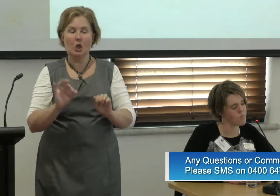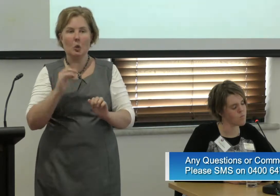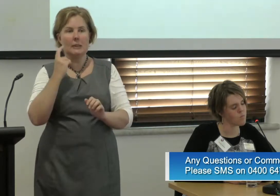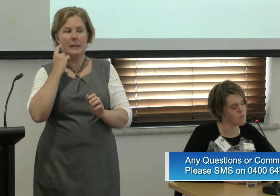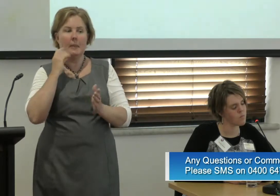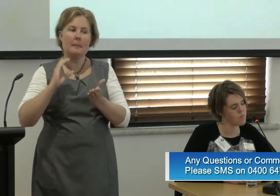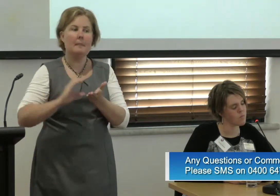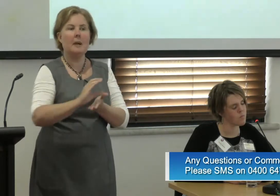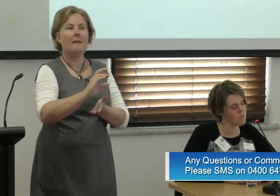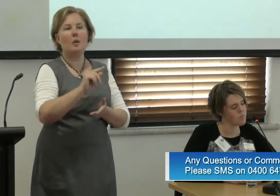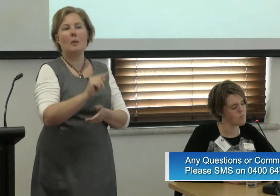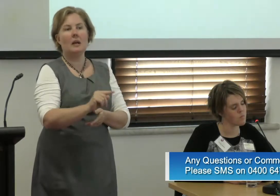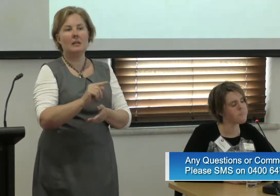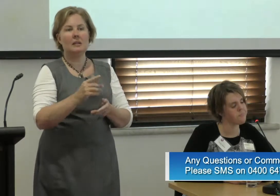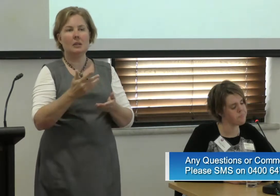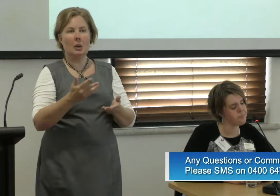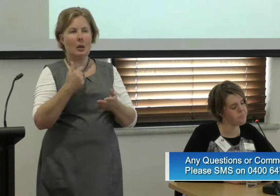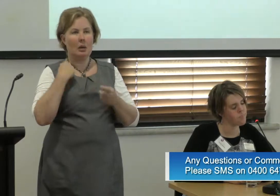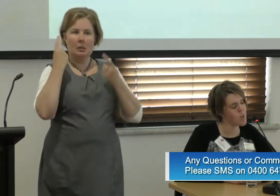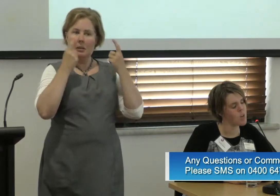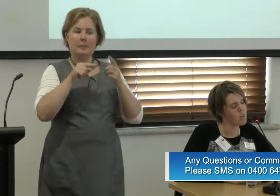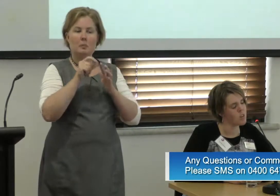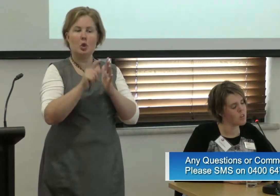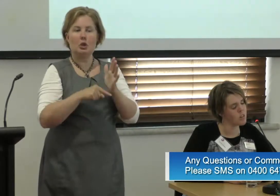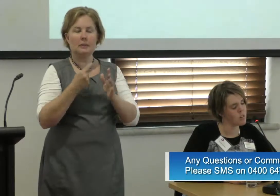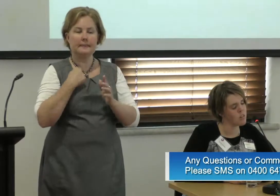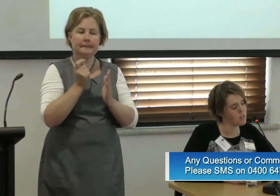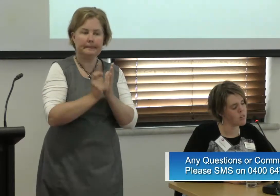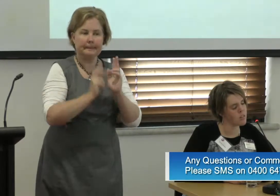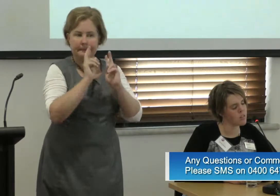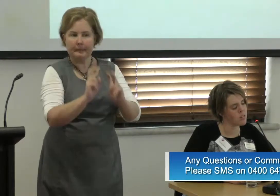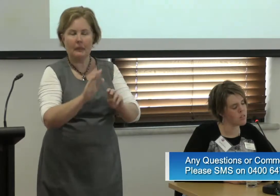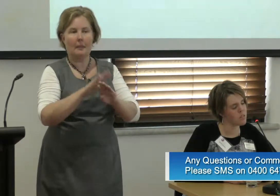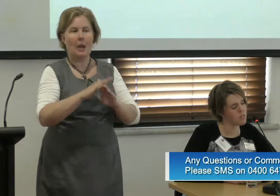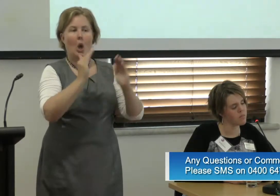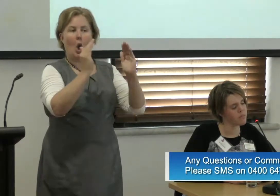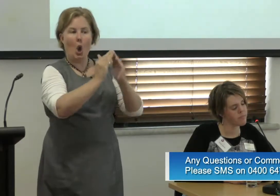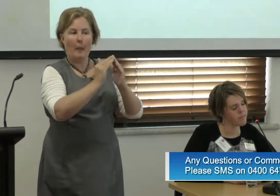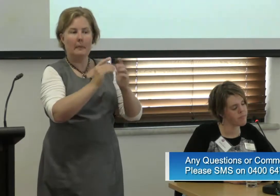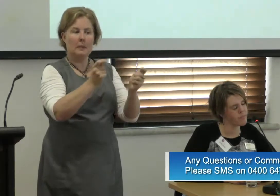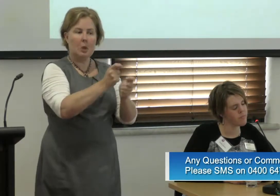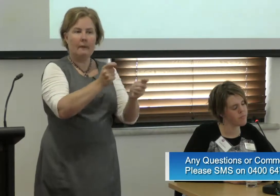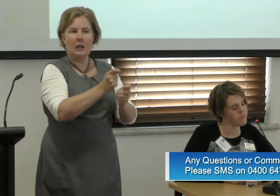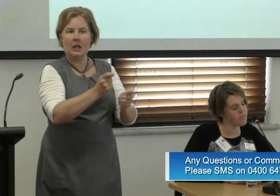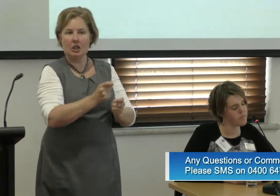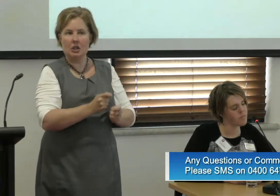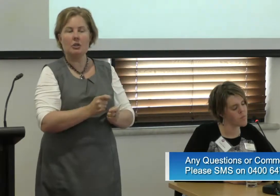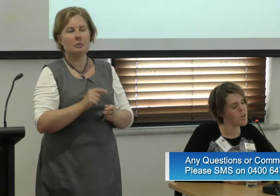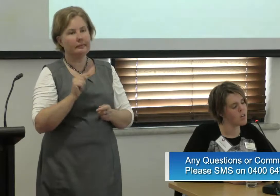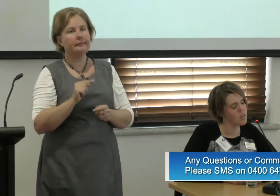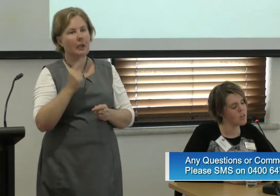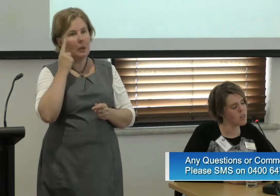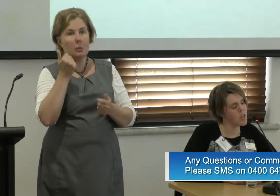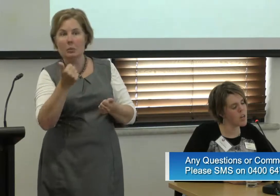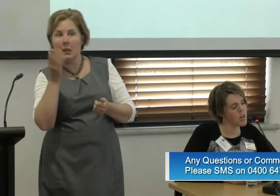are involved in this project to do with home modifications, and I think it's would be good if I could make some contacts with people